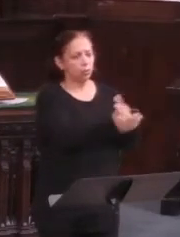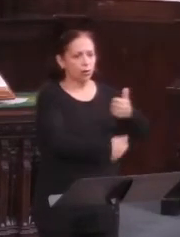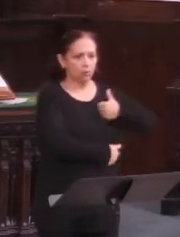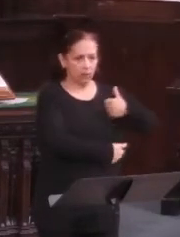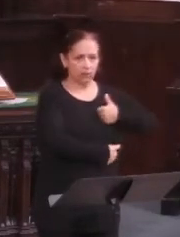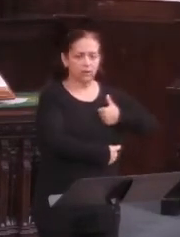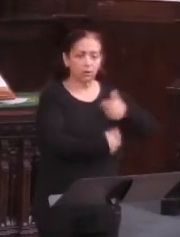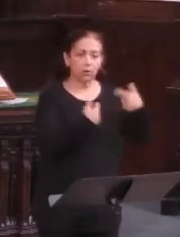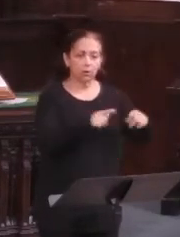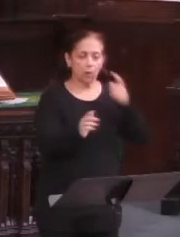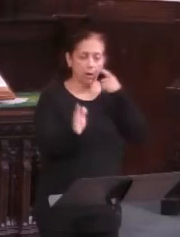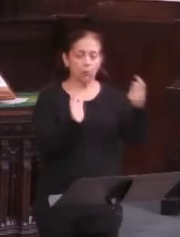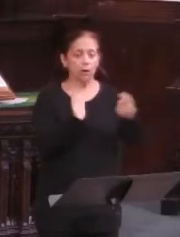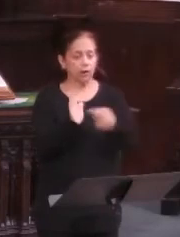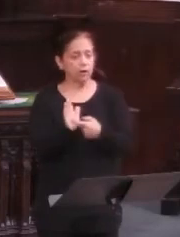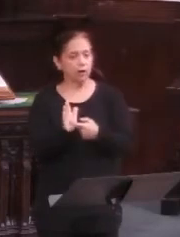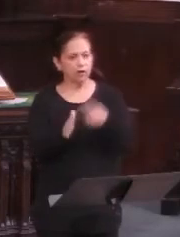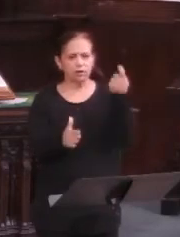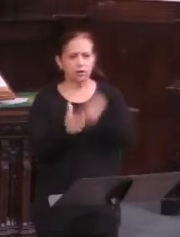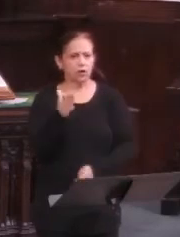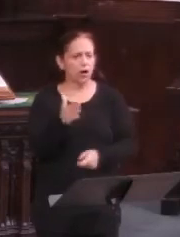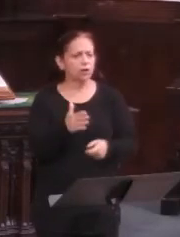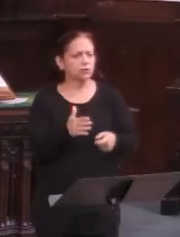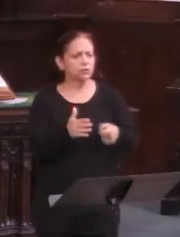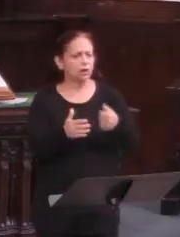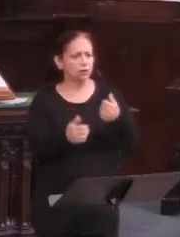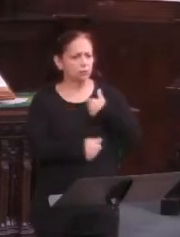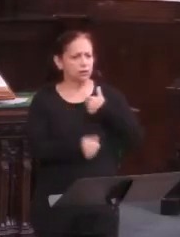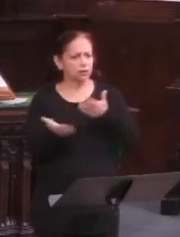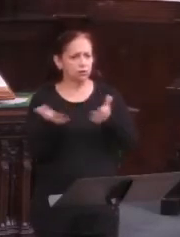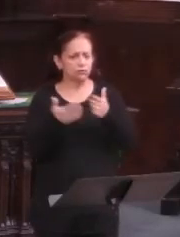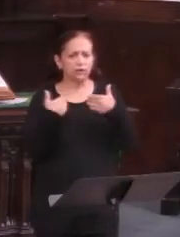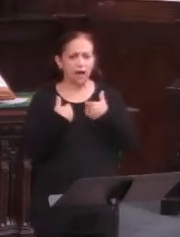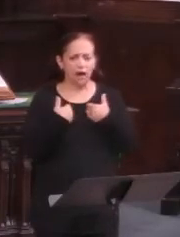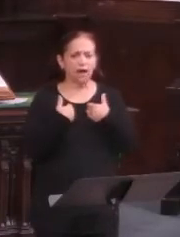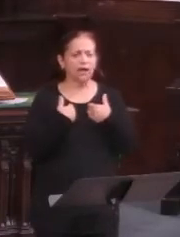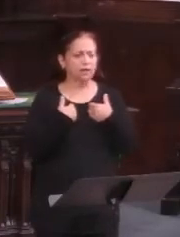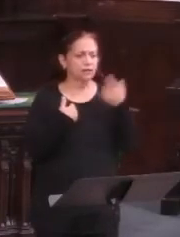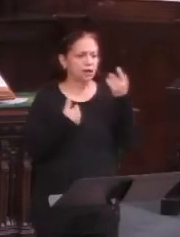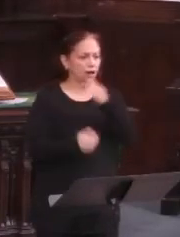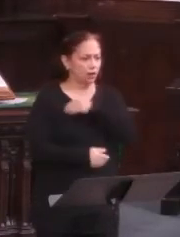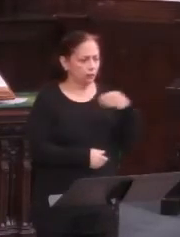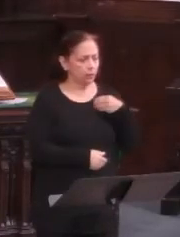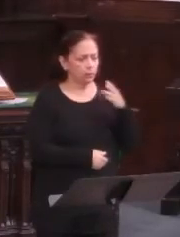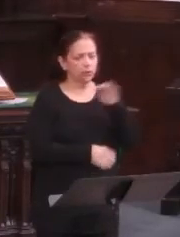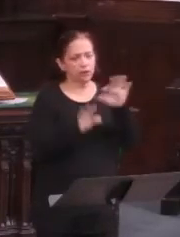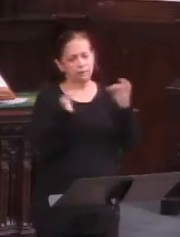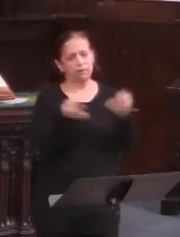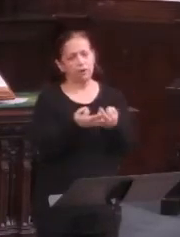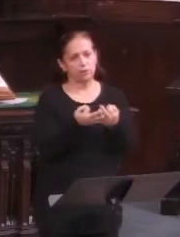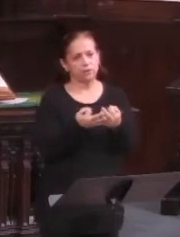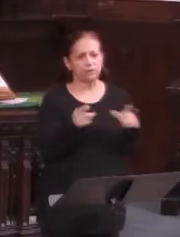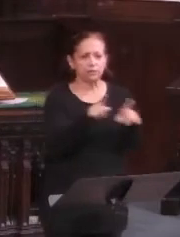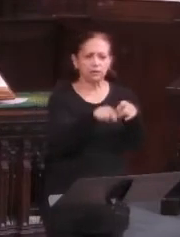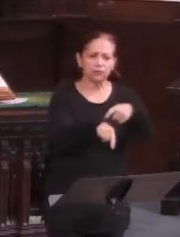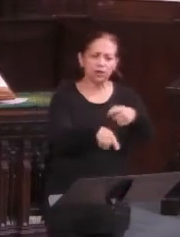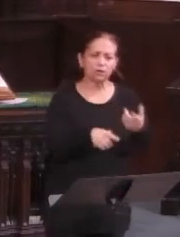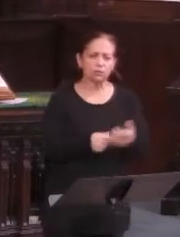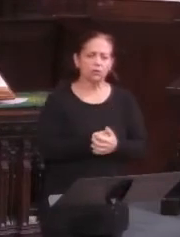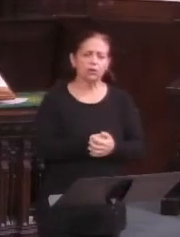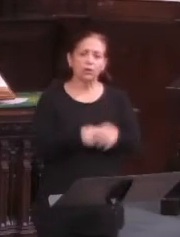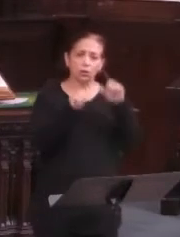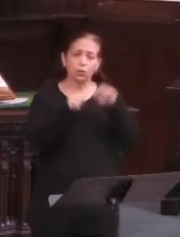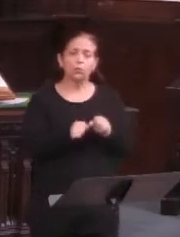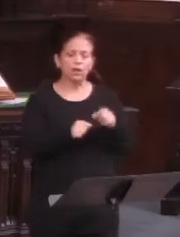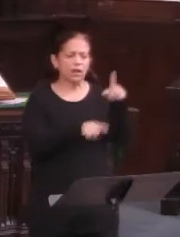military while recognizing the cost that military service has on service members and their families. We can ask